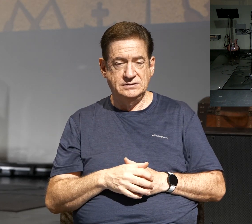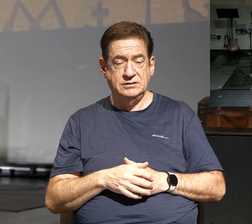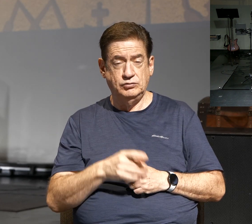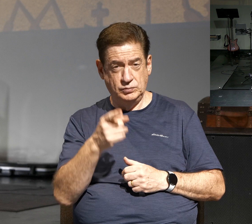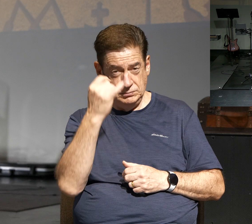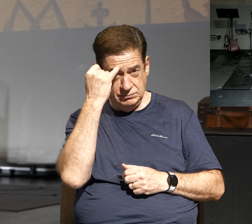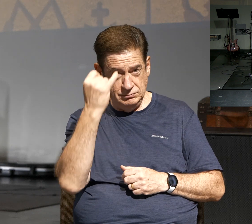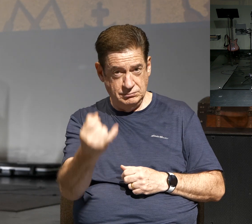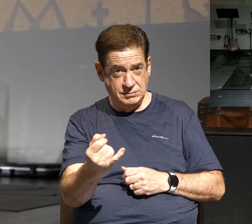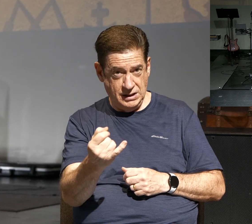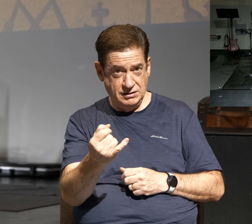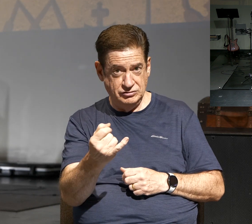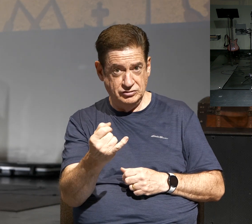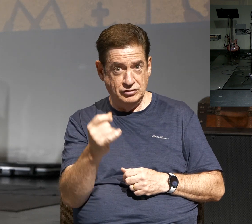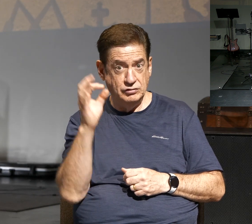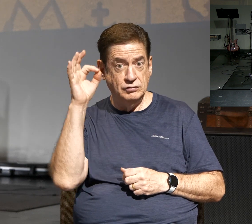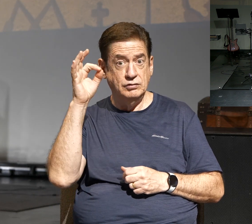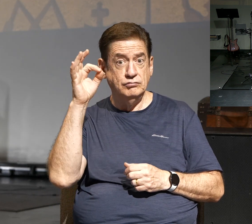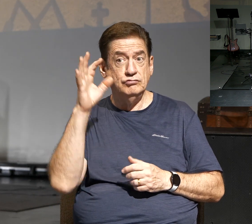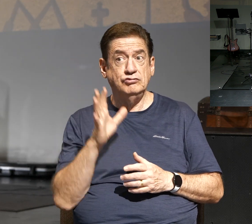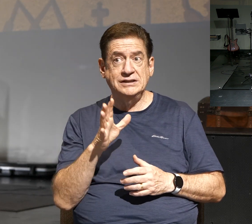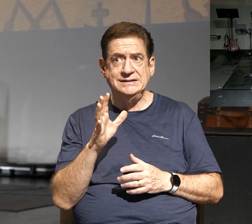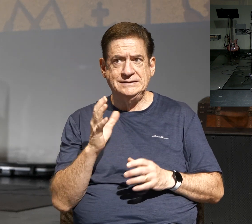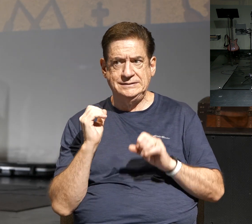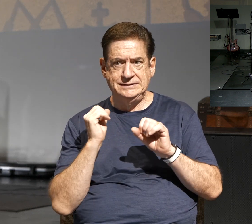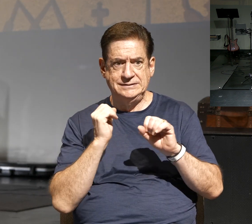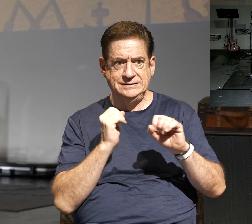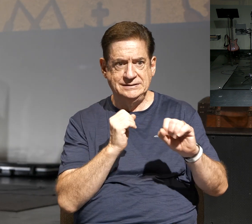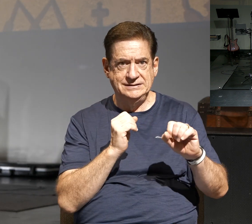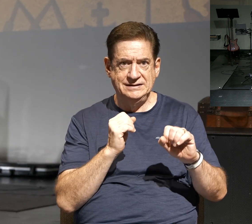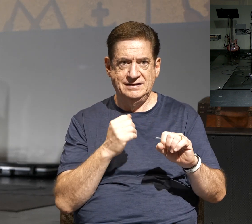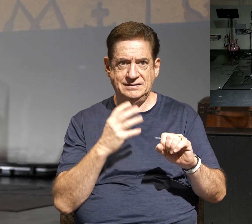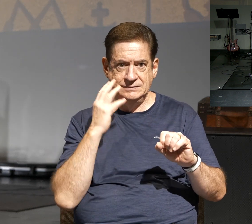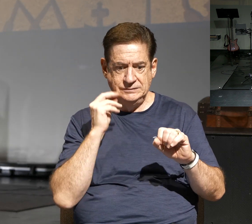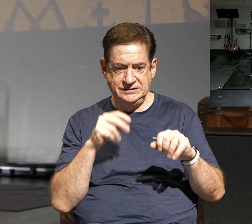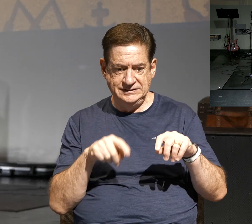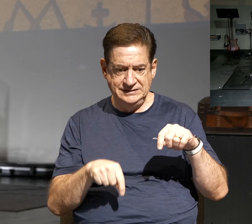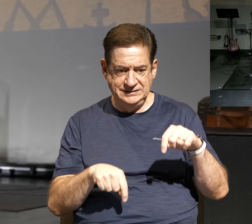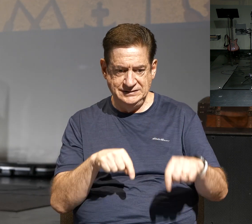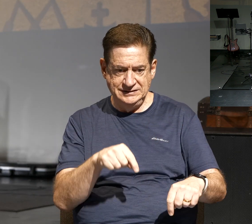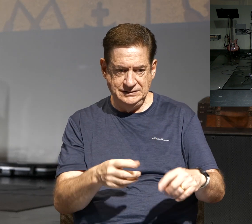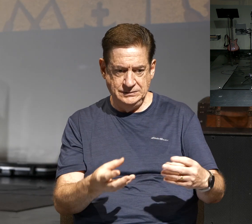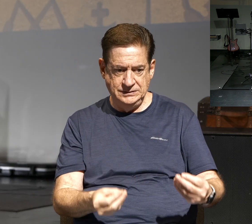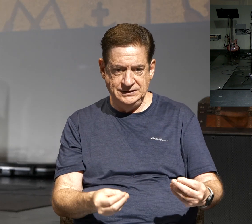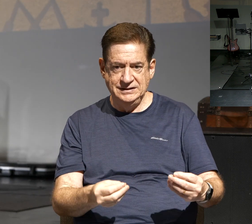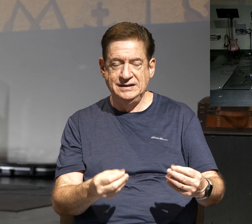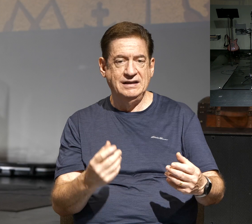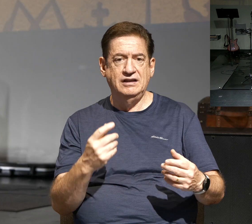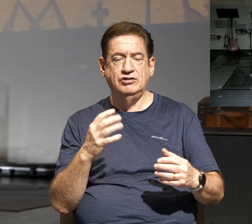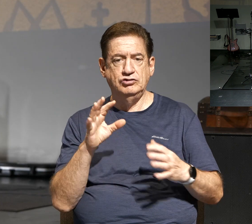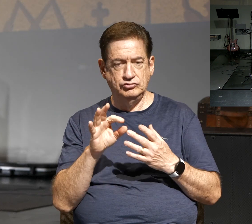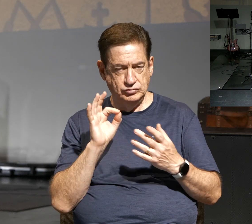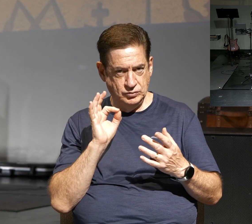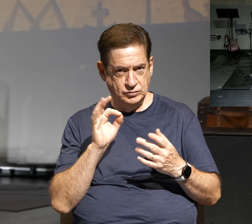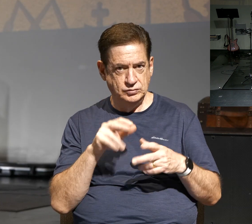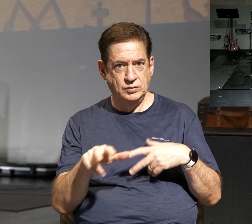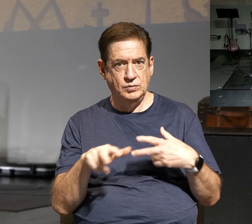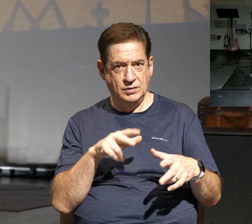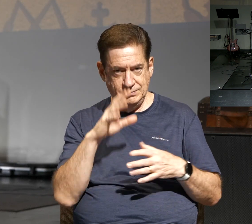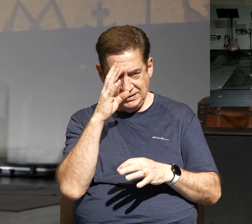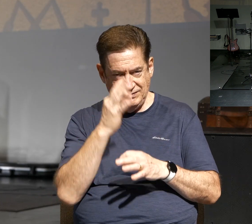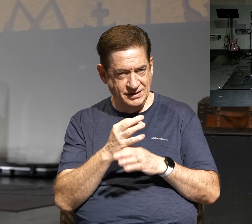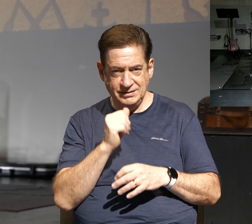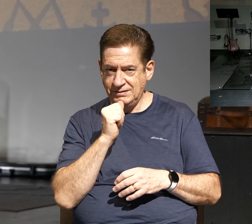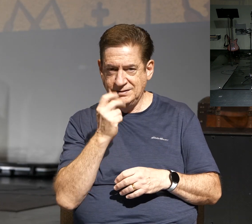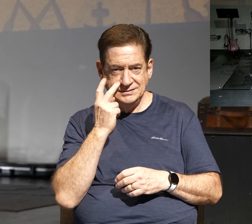Can you imagine what the priests carrying the ark and the people following them experienced because they chose to walk by faith and not by sight? I